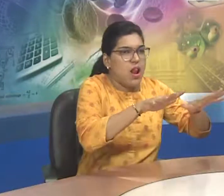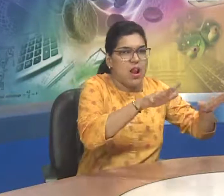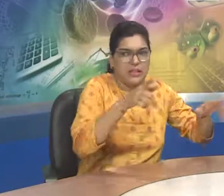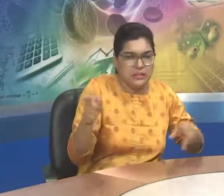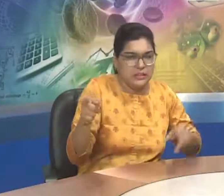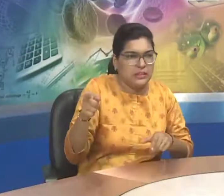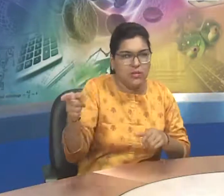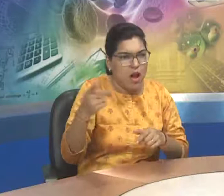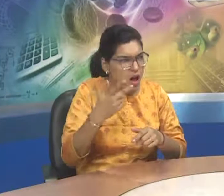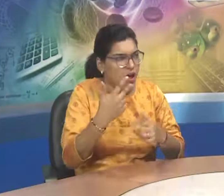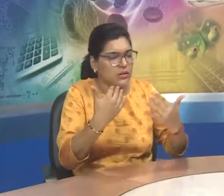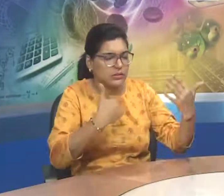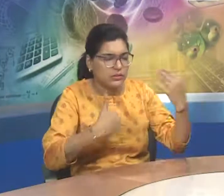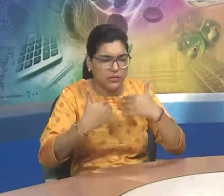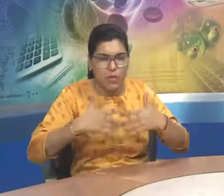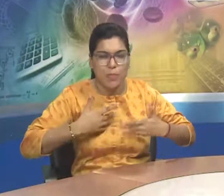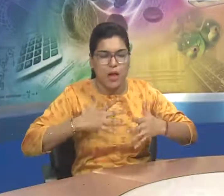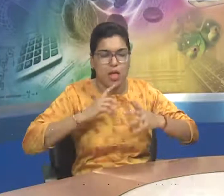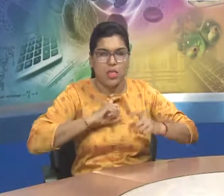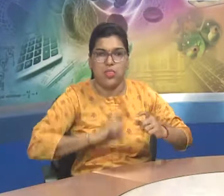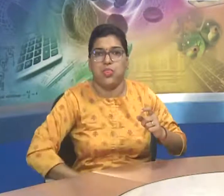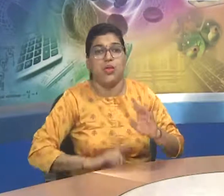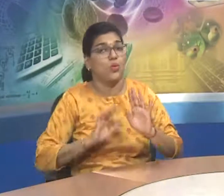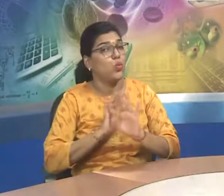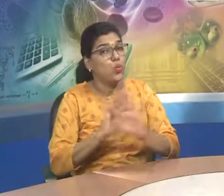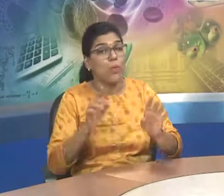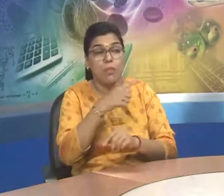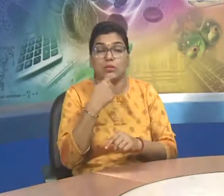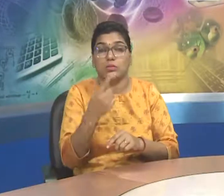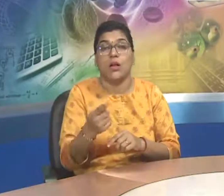However, it is important